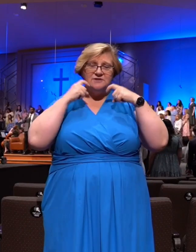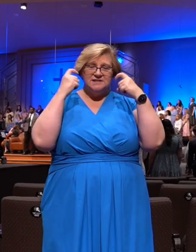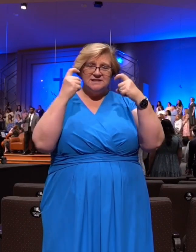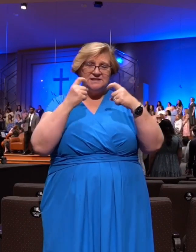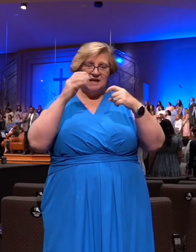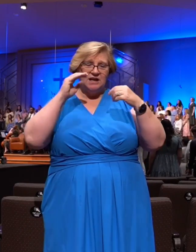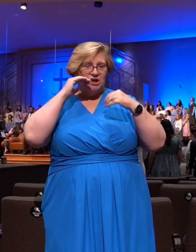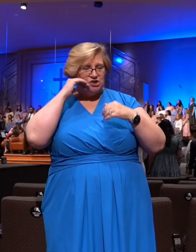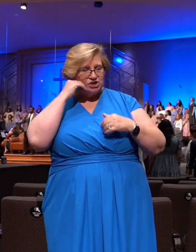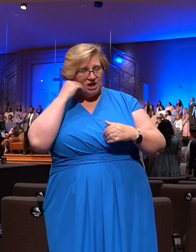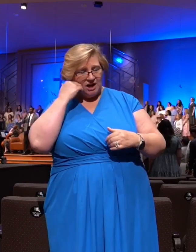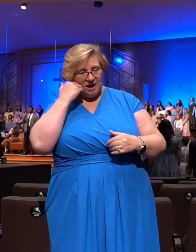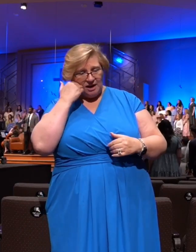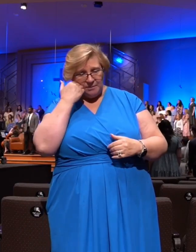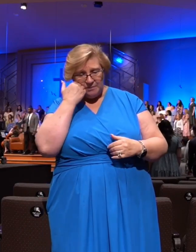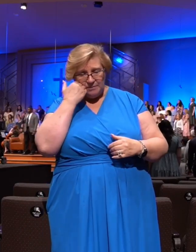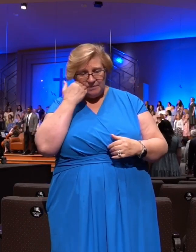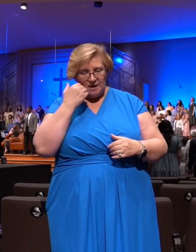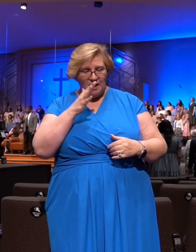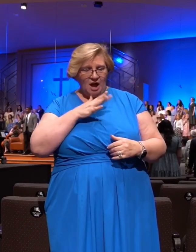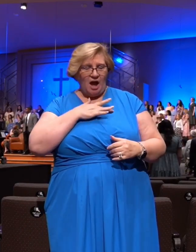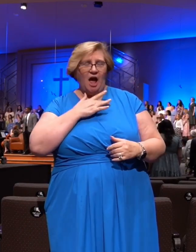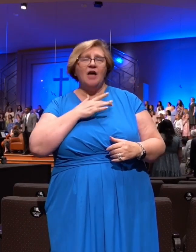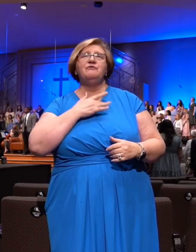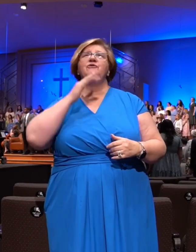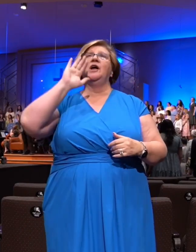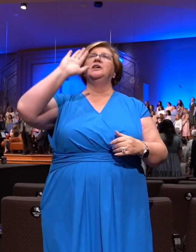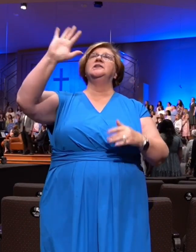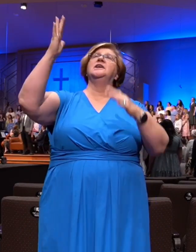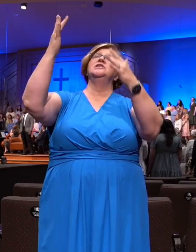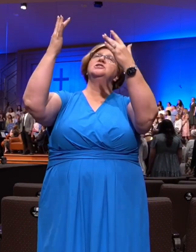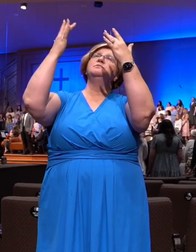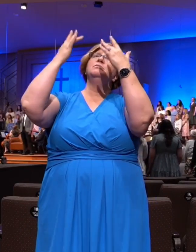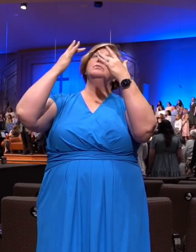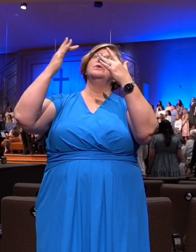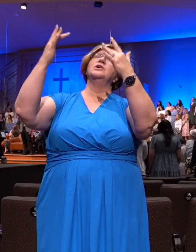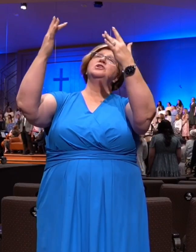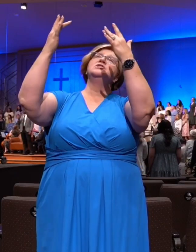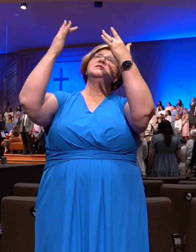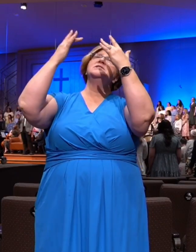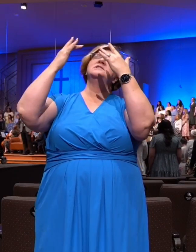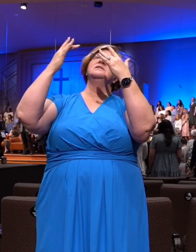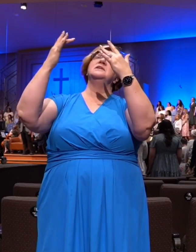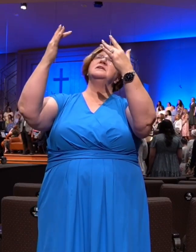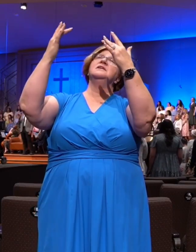and shame. I heard mercy call my